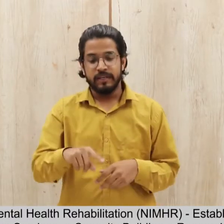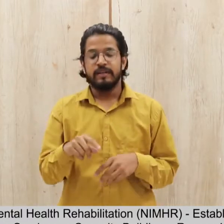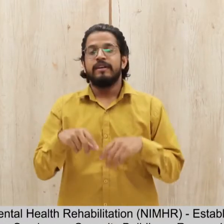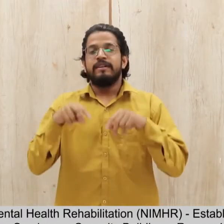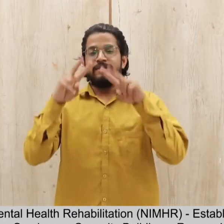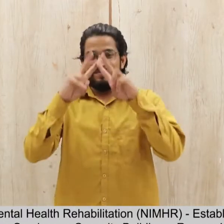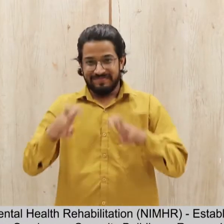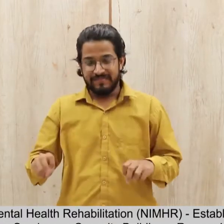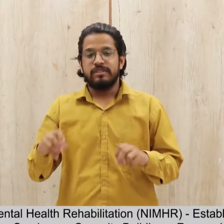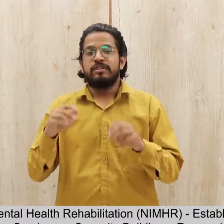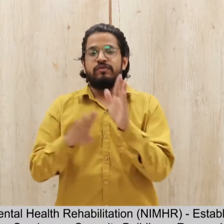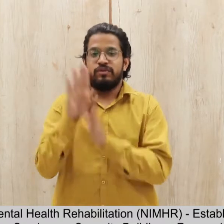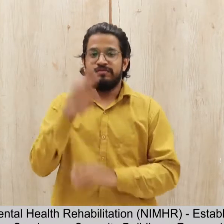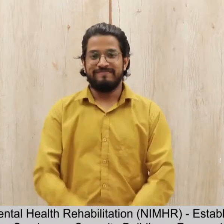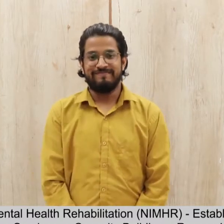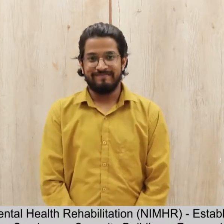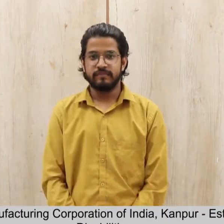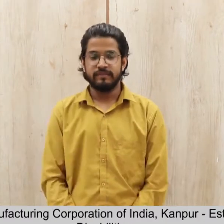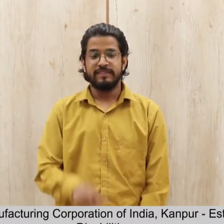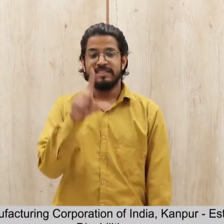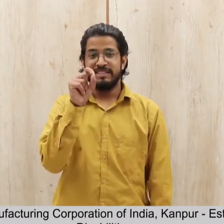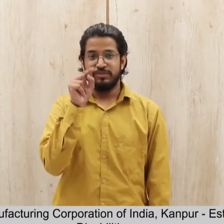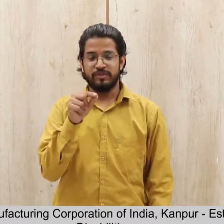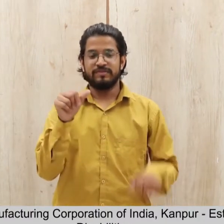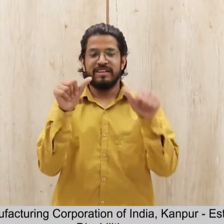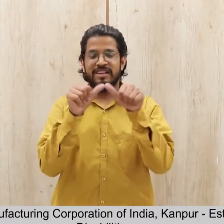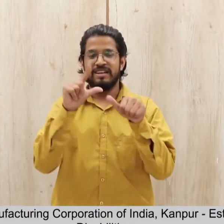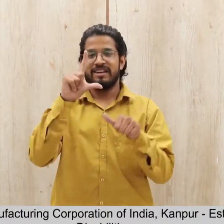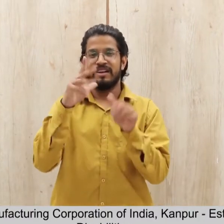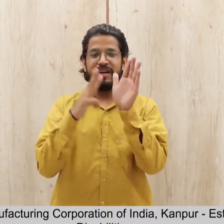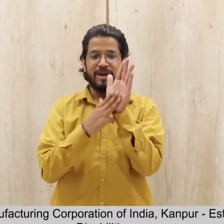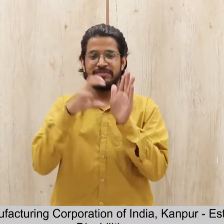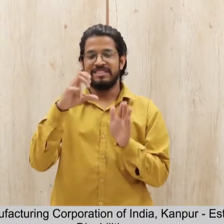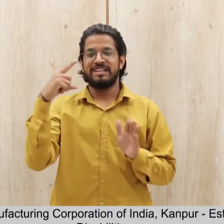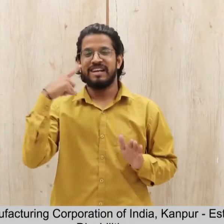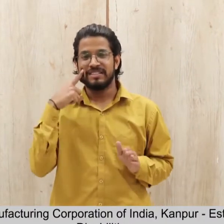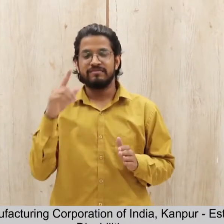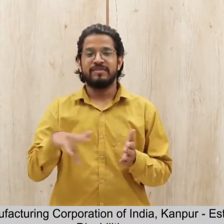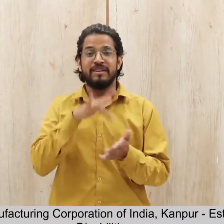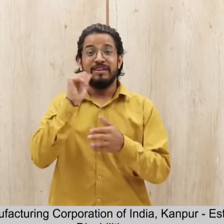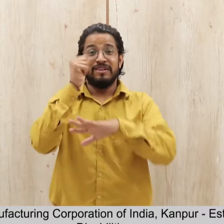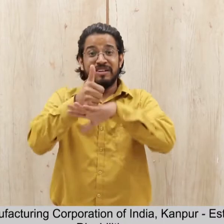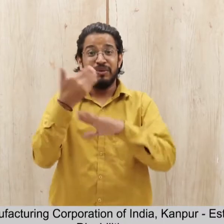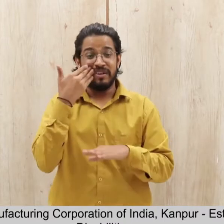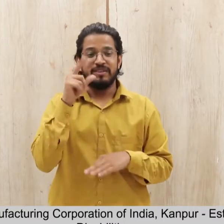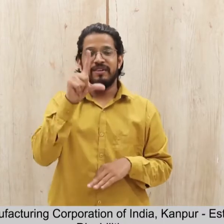research and development. 10th, Artificial Limbs Manufacturing Corporation of India, Kanpur, established